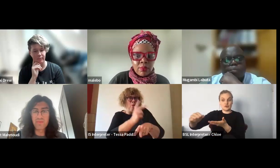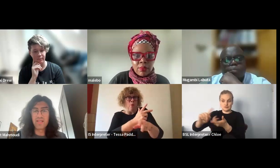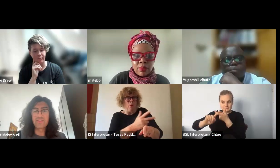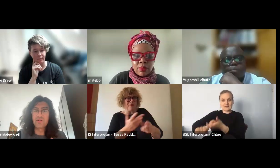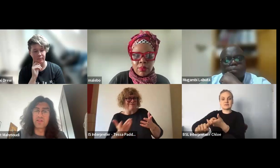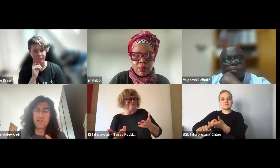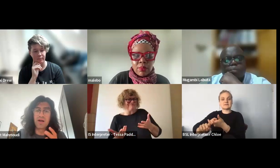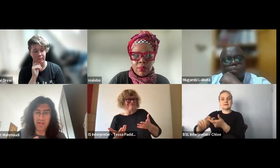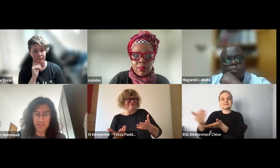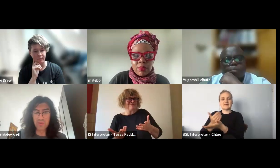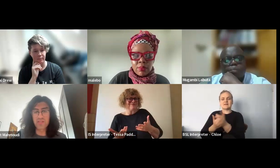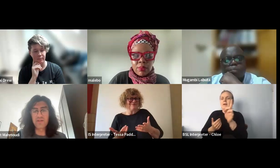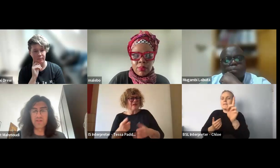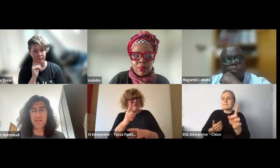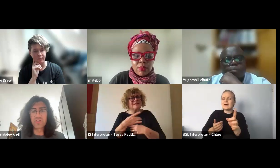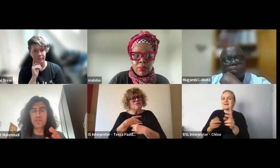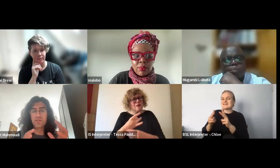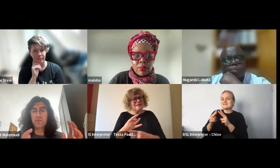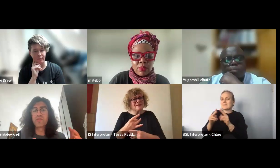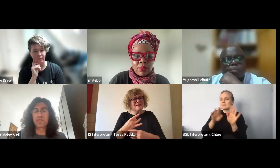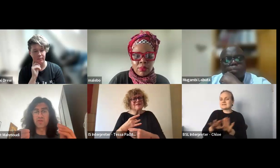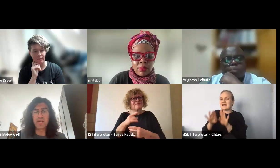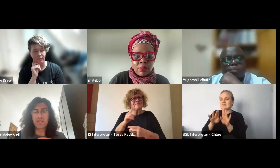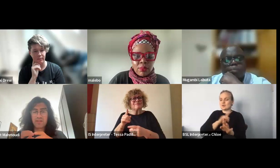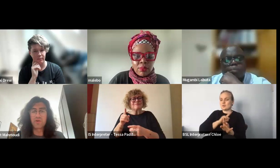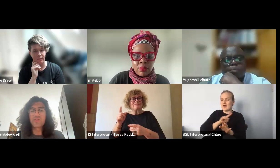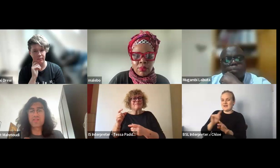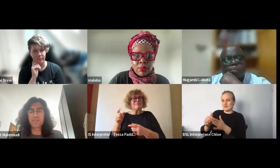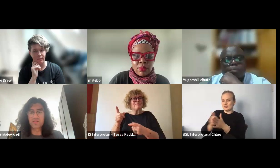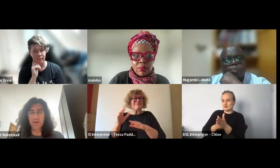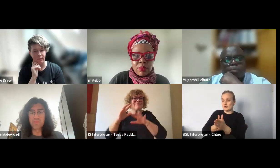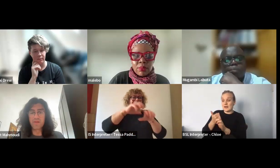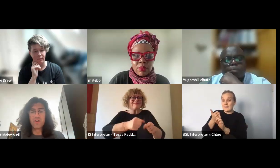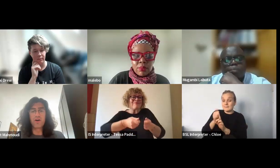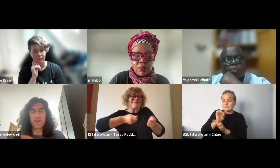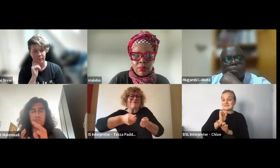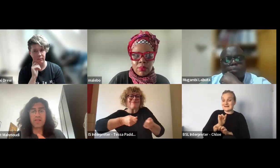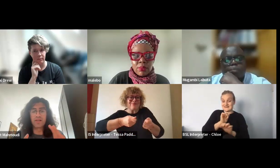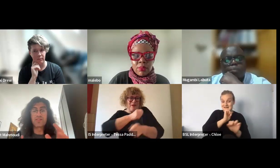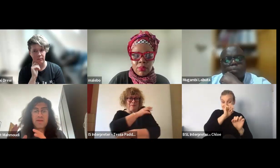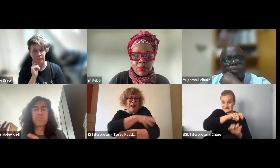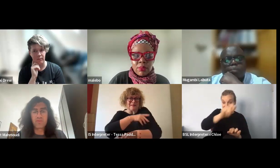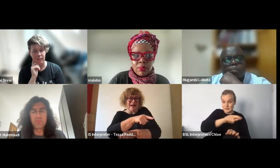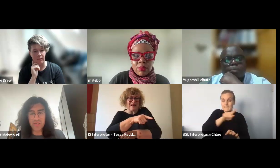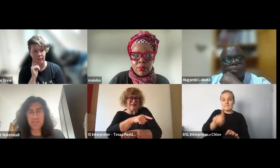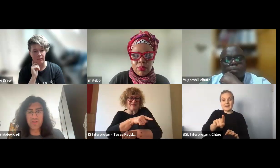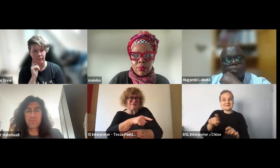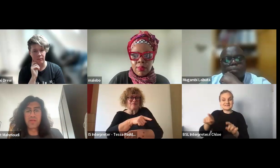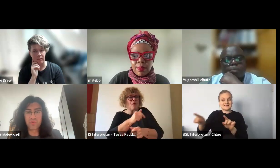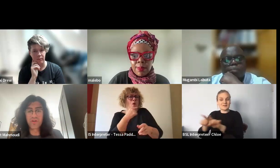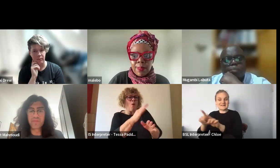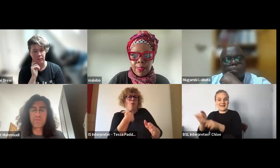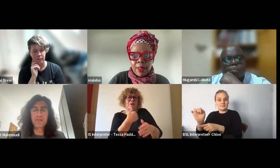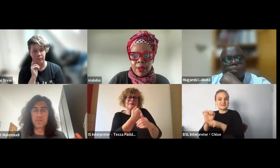safety. Yet they're applying a double standard in which the tools that they're protecting their own citizens from are not being, the same protections